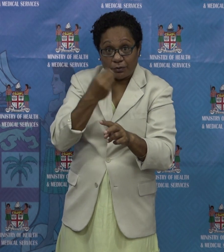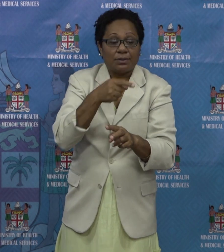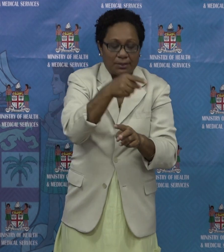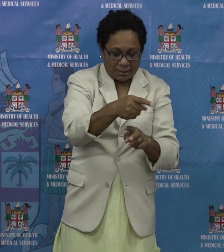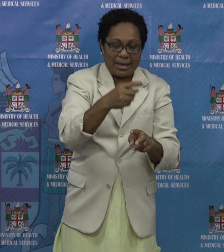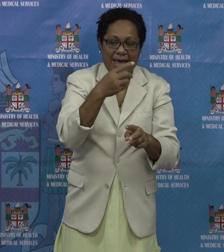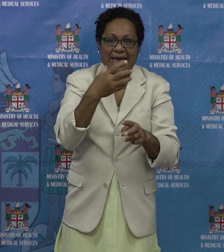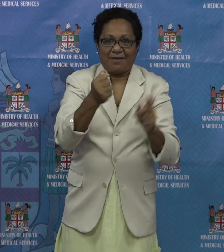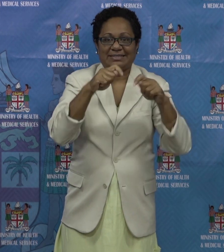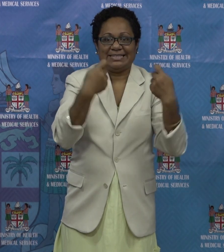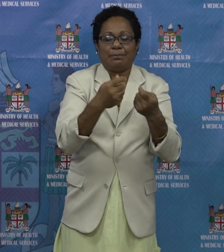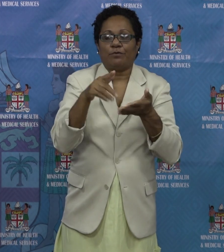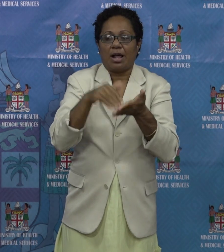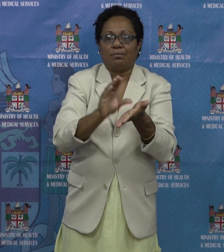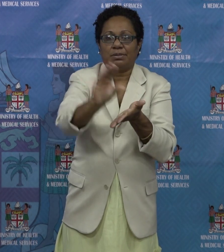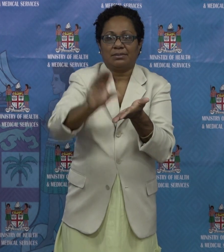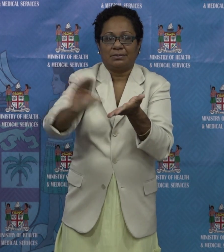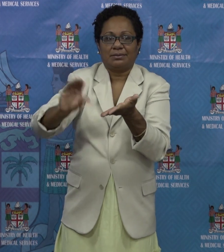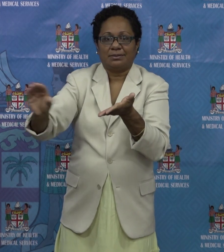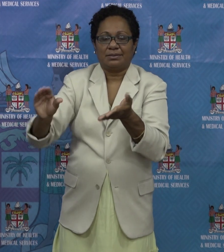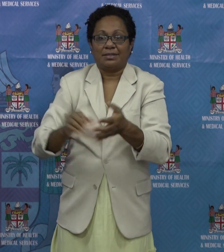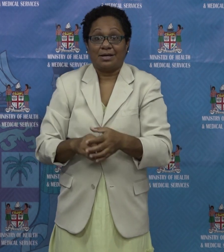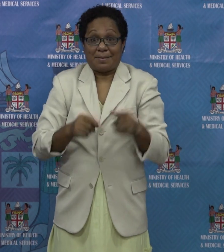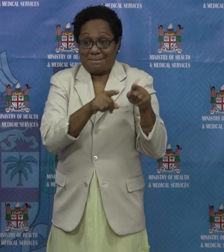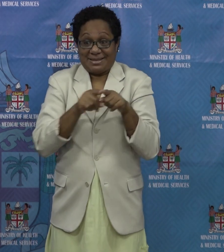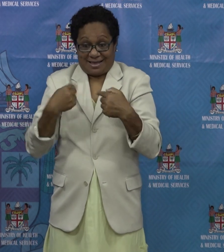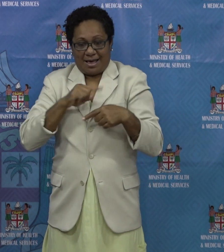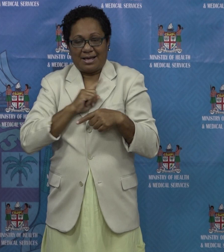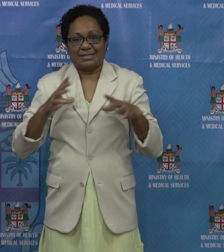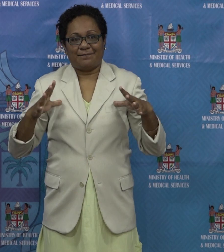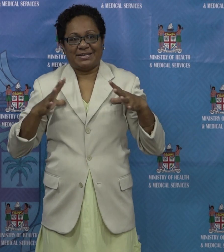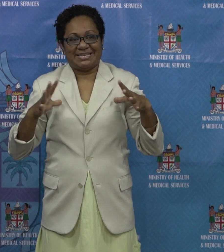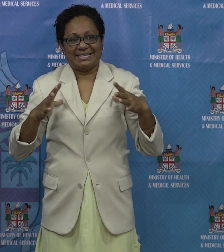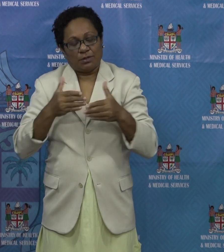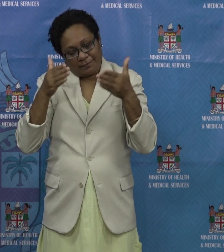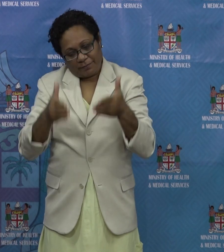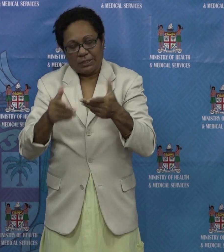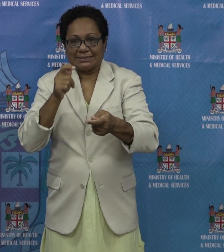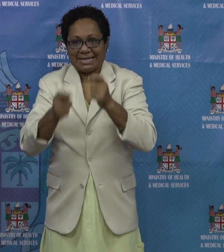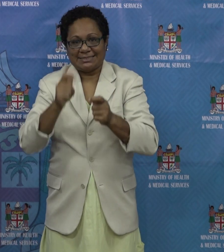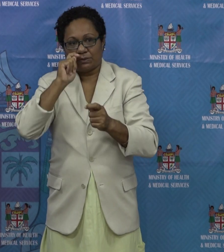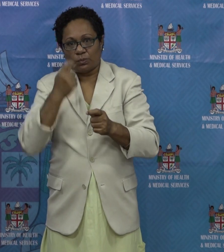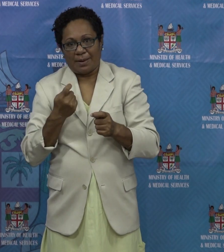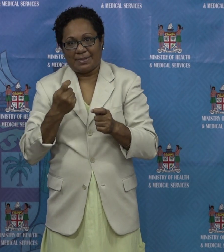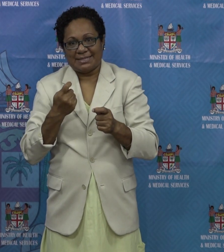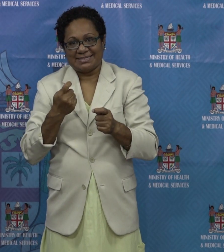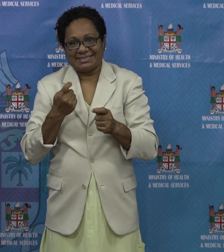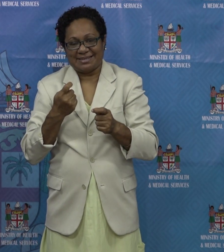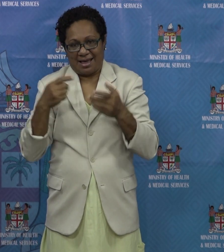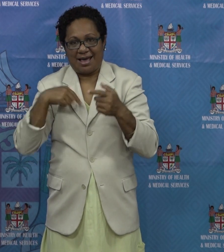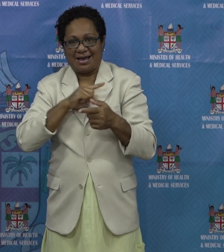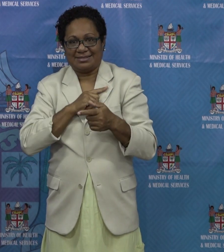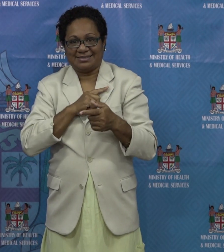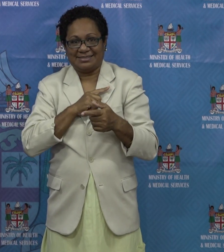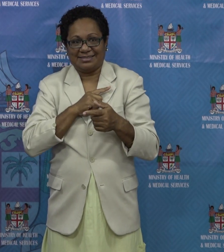rations, it does mean that the Ministry of Health will only focus on testing and swabbing and containment for